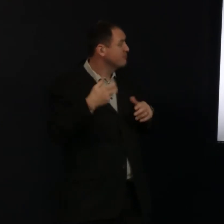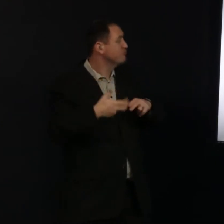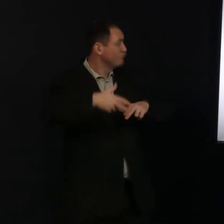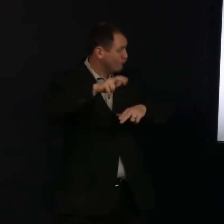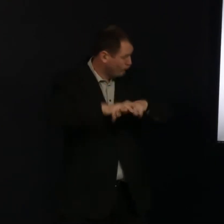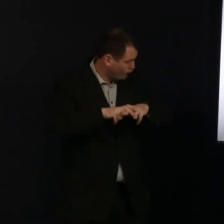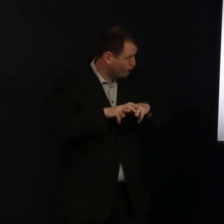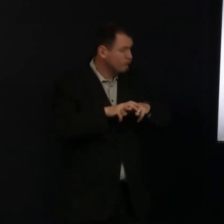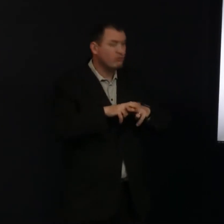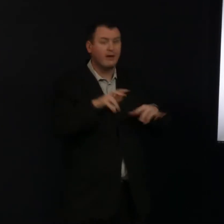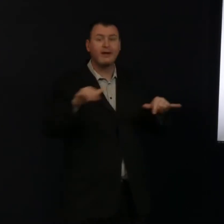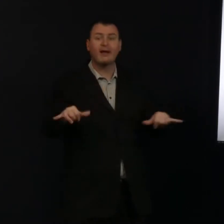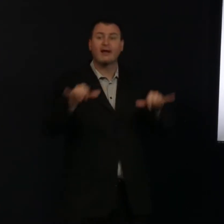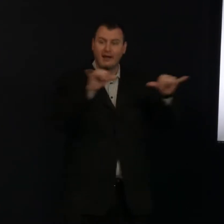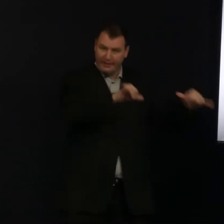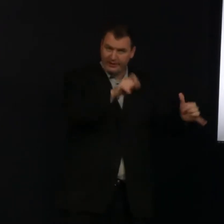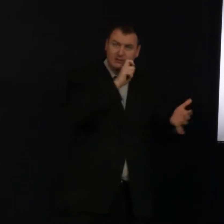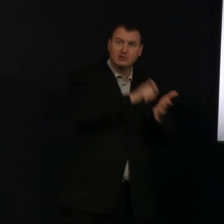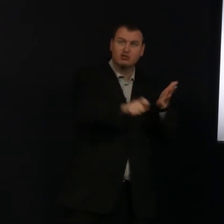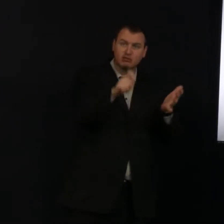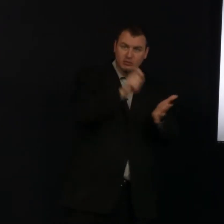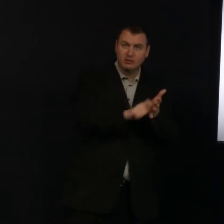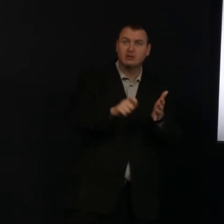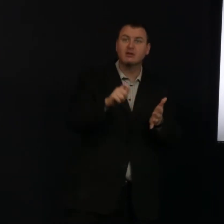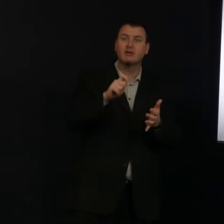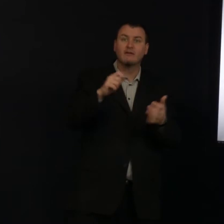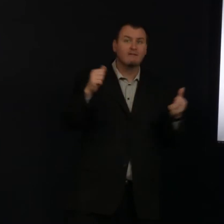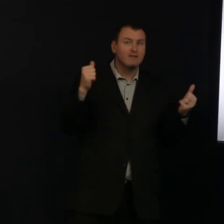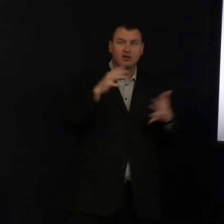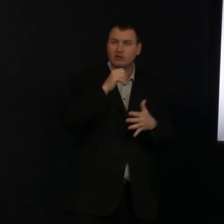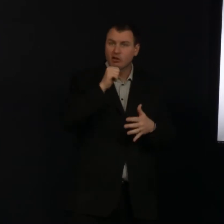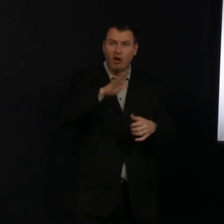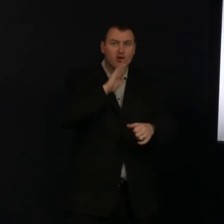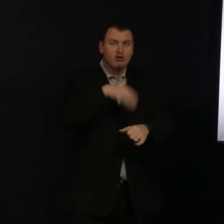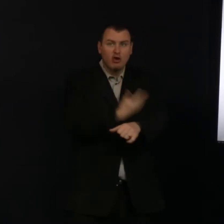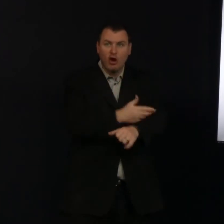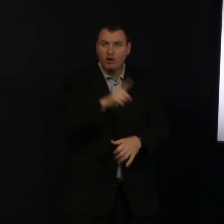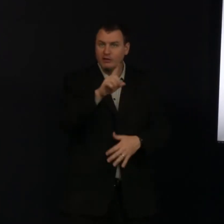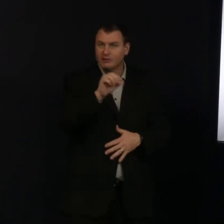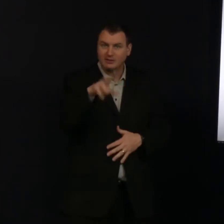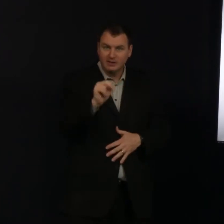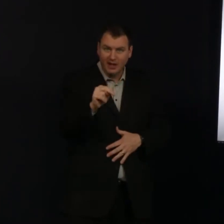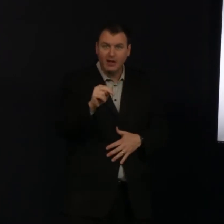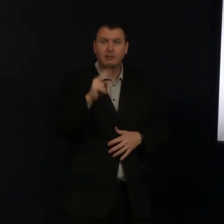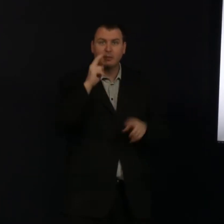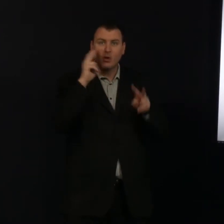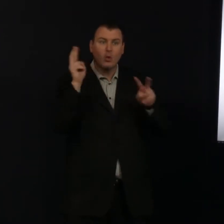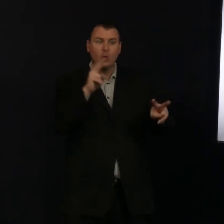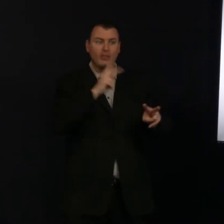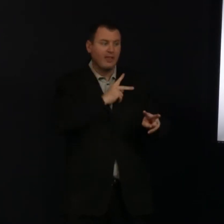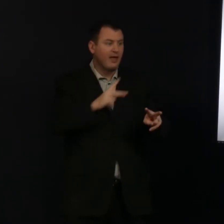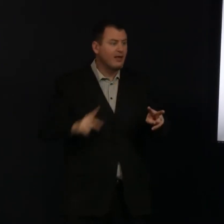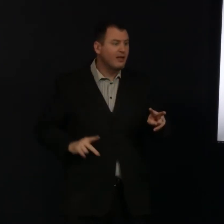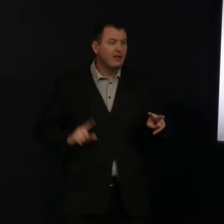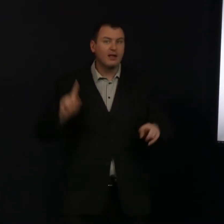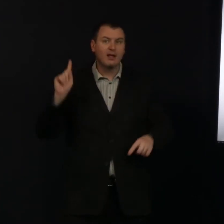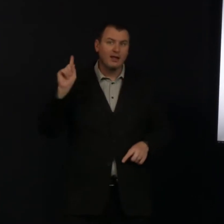verses 14 and 15, and Jesus, when he had found a young ass, sat thereon, as it is written, fear not, daughter of